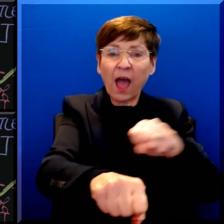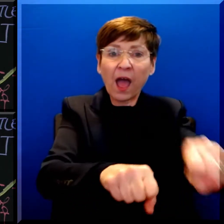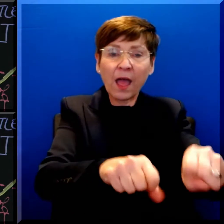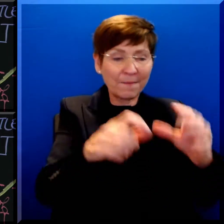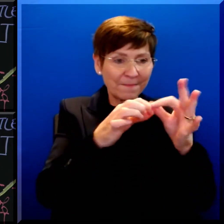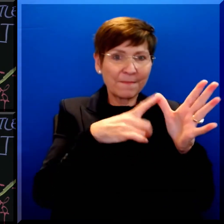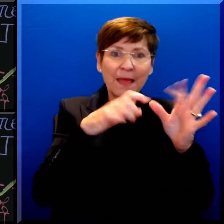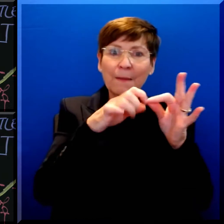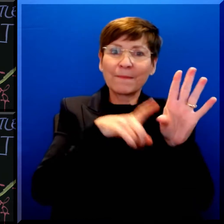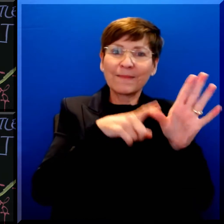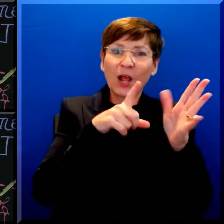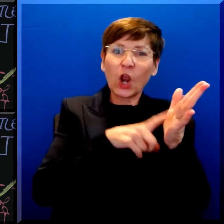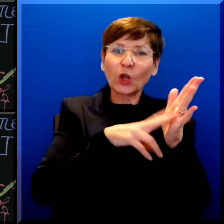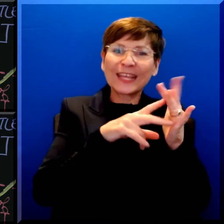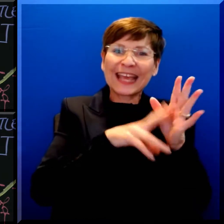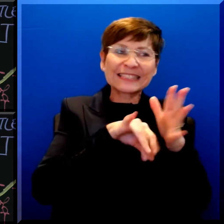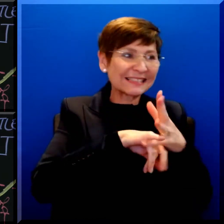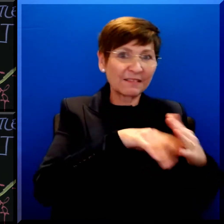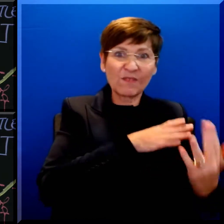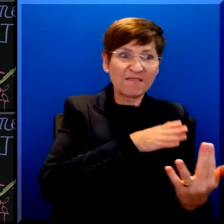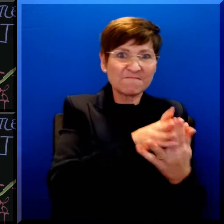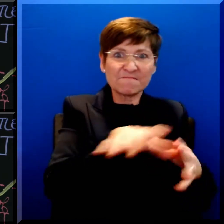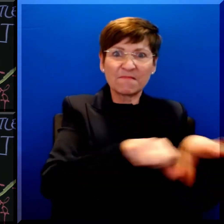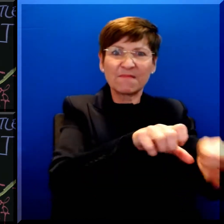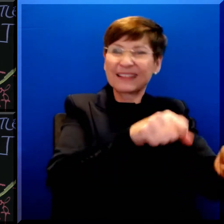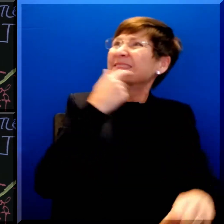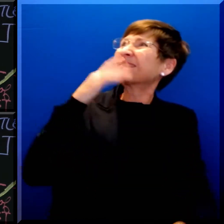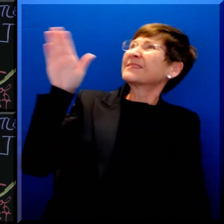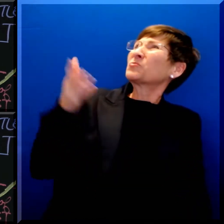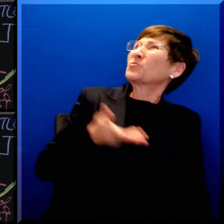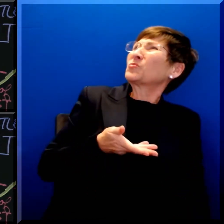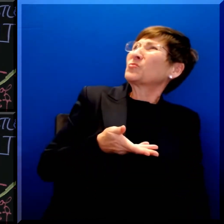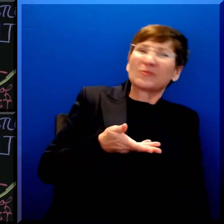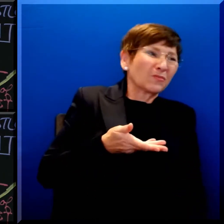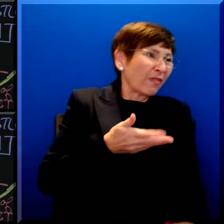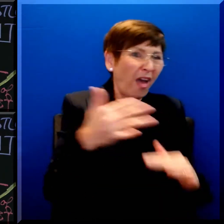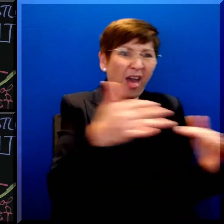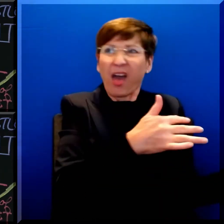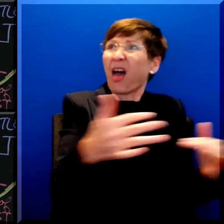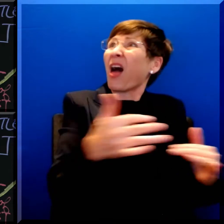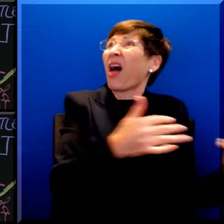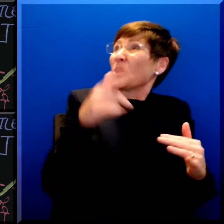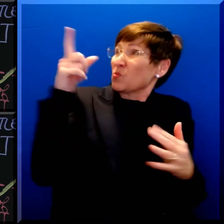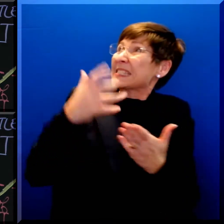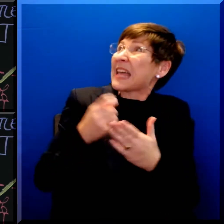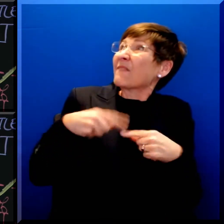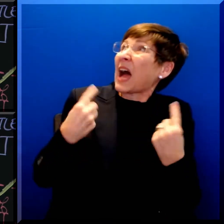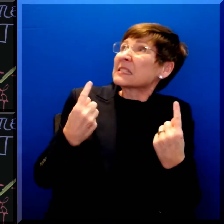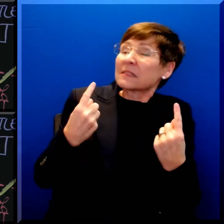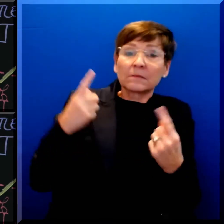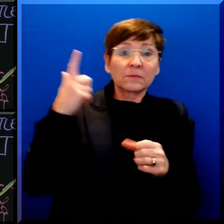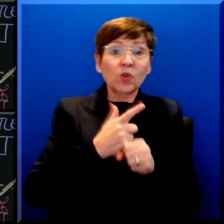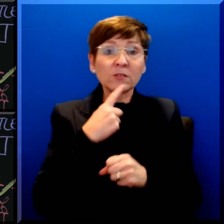to be invaded by the Babylonians. So Habakkuk's like, God, you got any plans to save us here? And in chapter 2, God says, I got an answer for